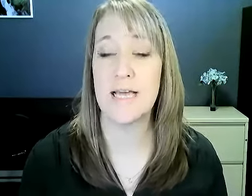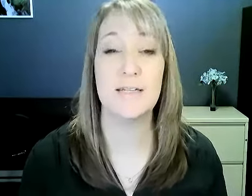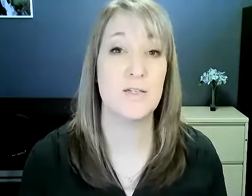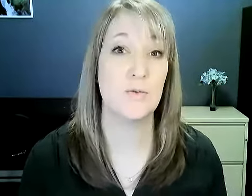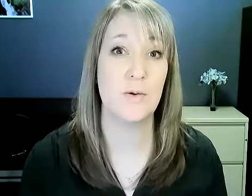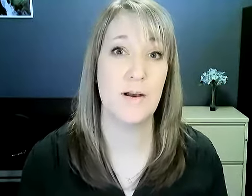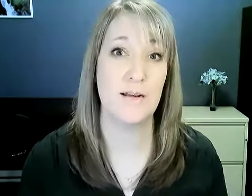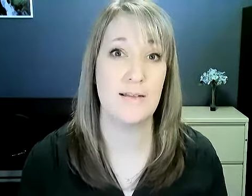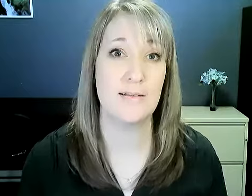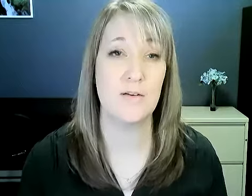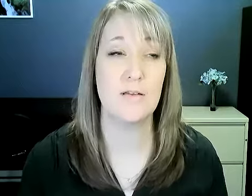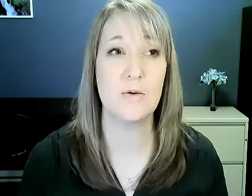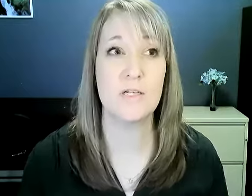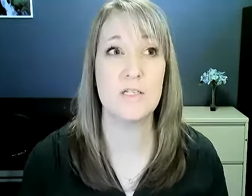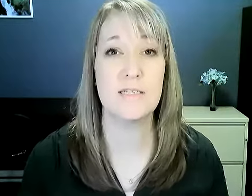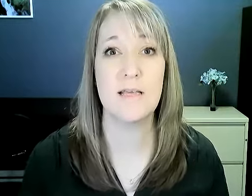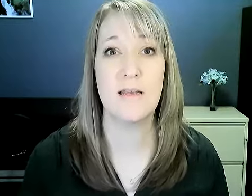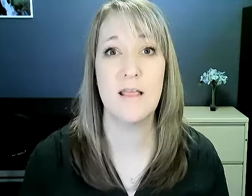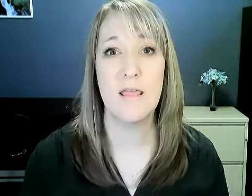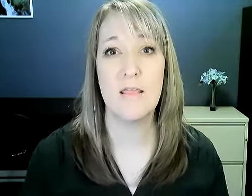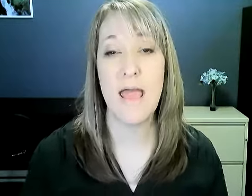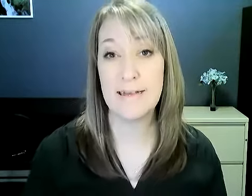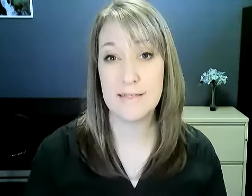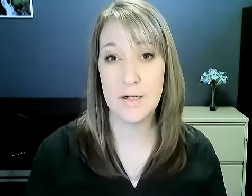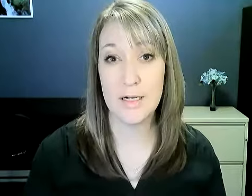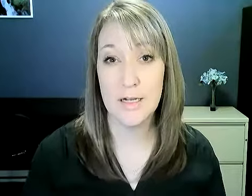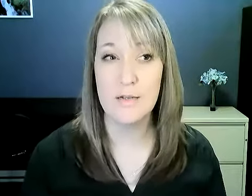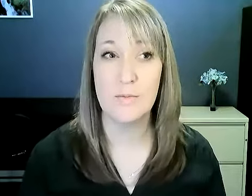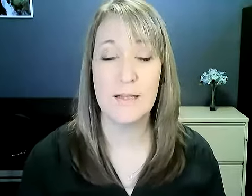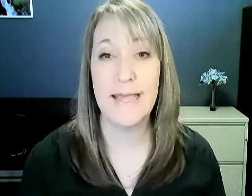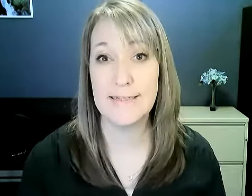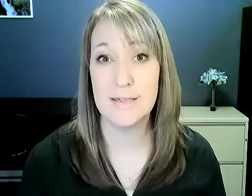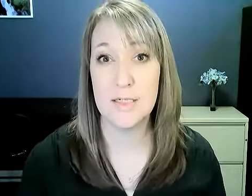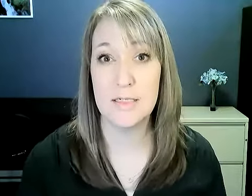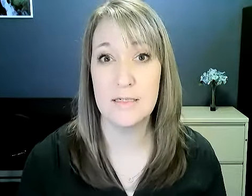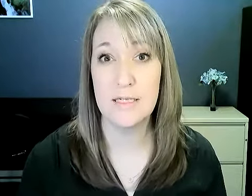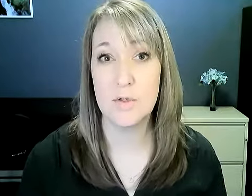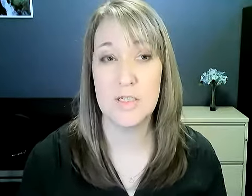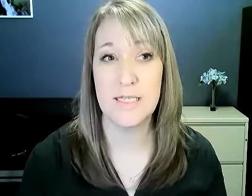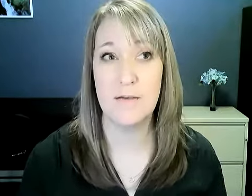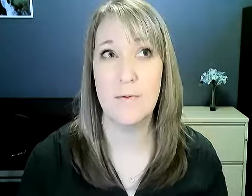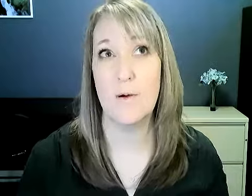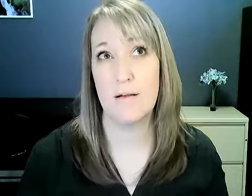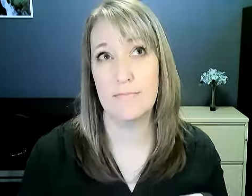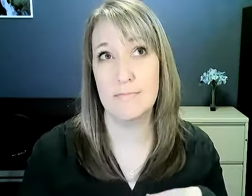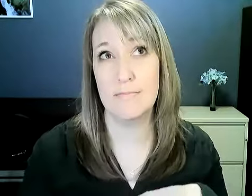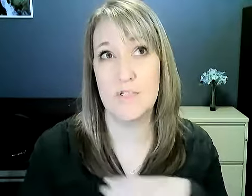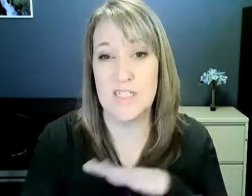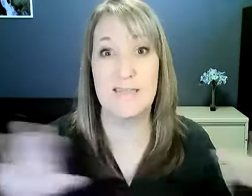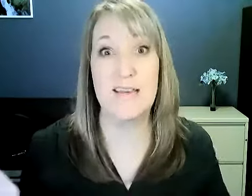that don't require an answer. They're questions that the asker will answer him or herself, or just that